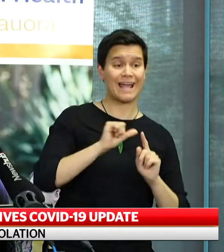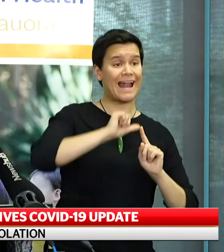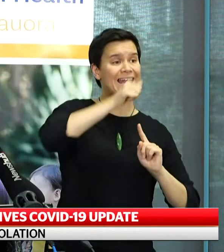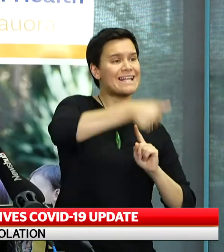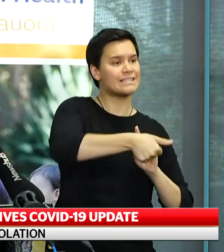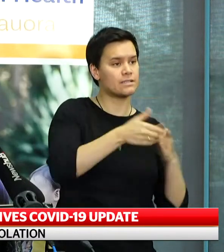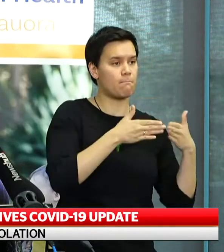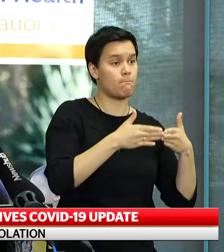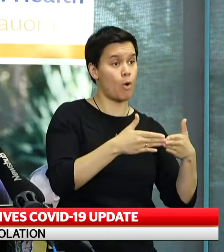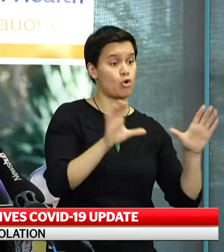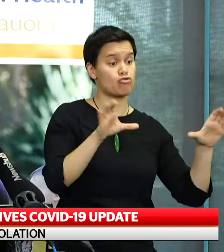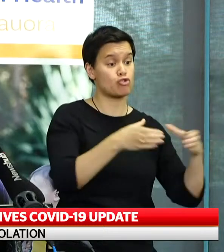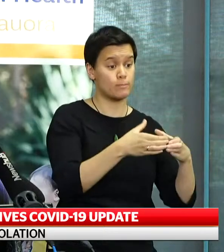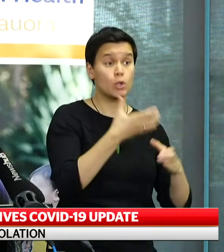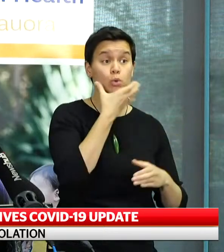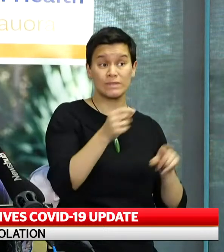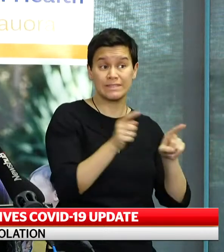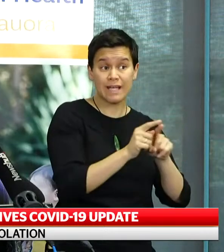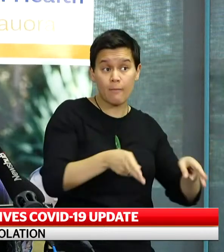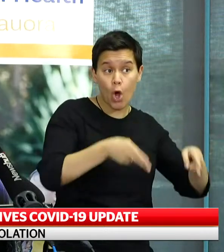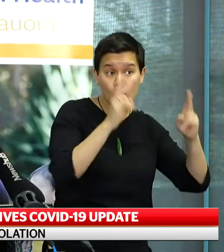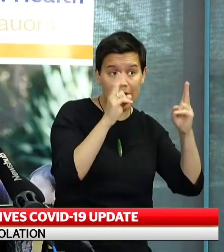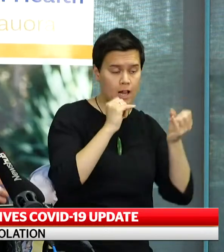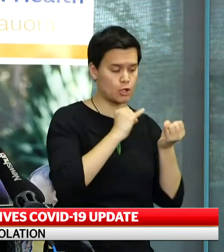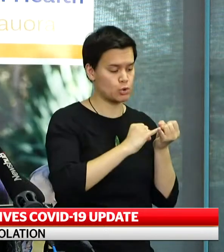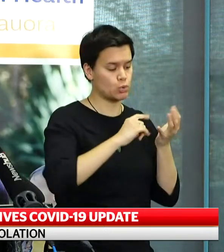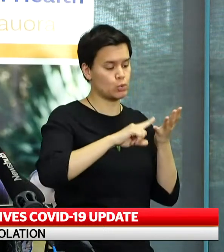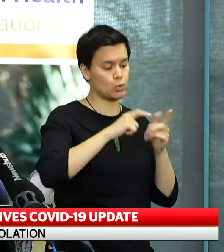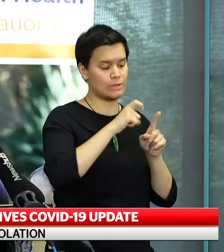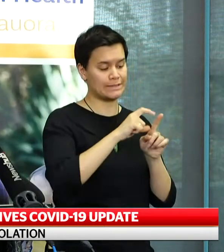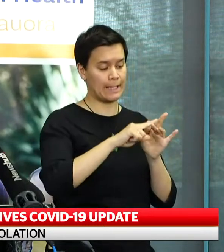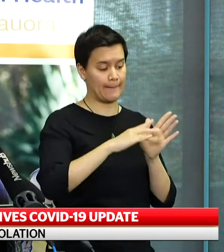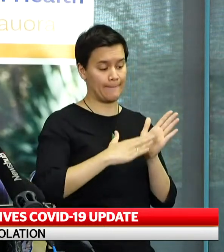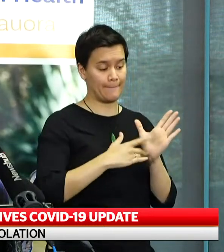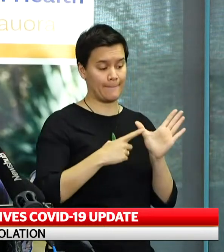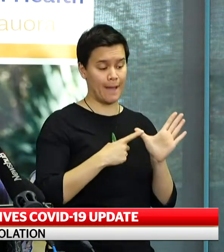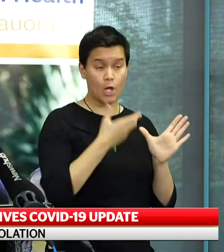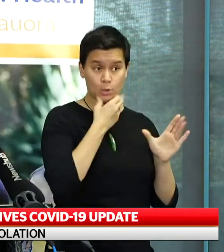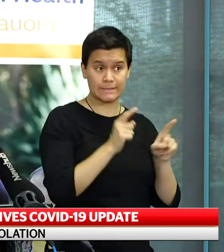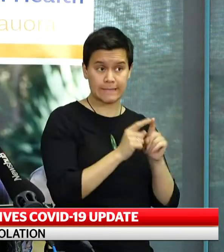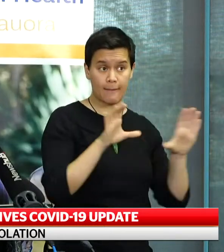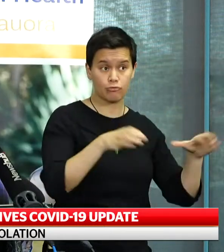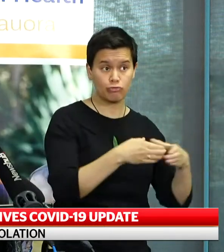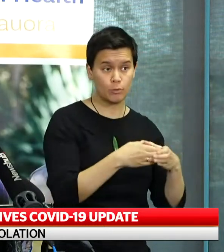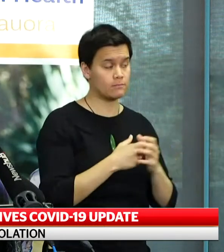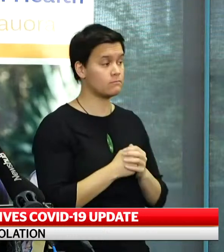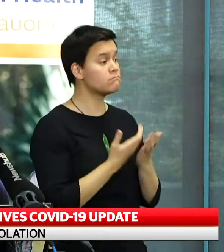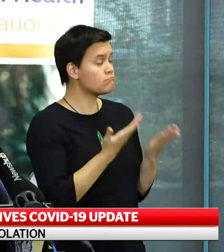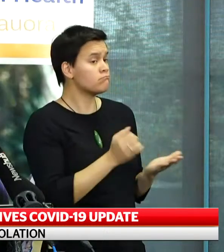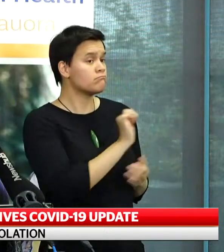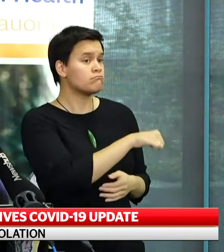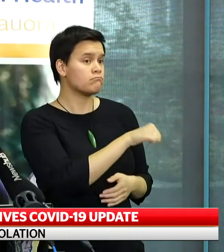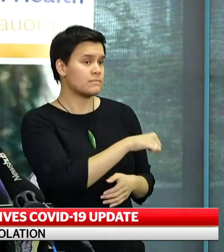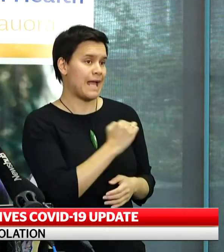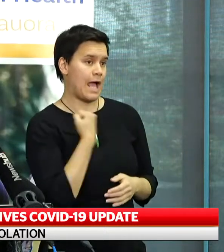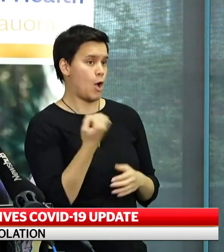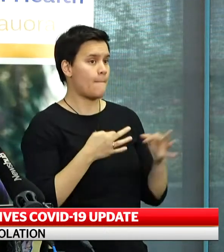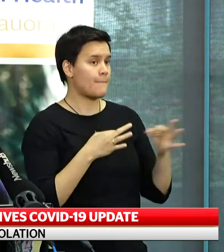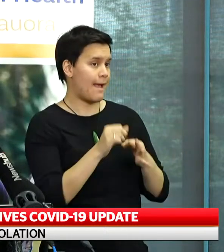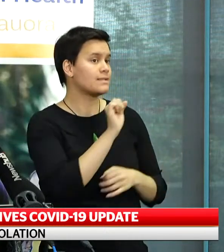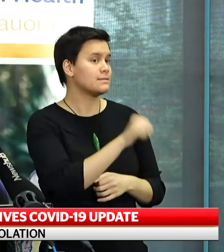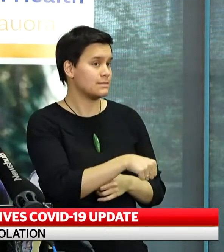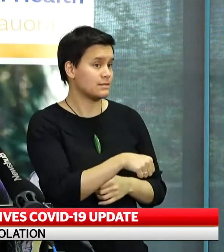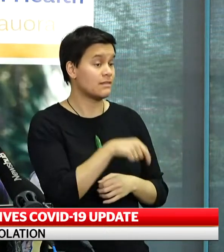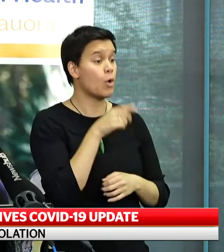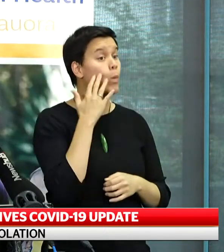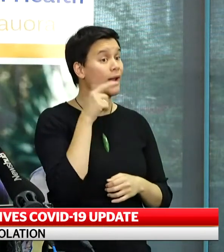group that are coming through? That's the plan. So until it is clear and this current cohort we're confident that